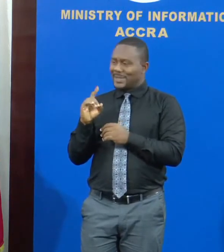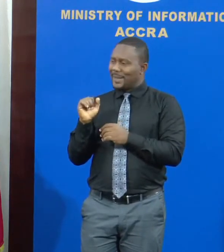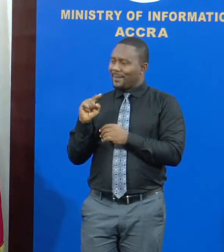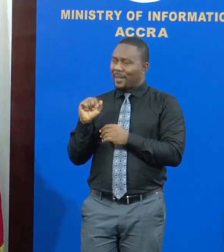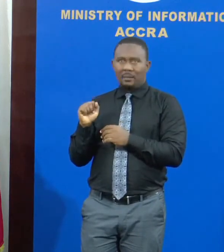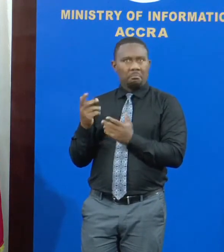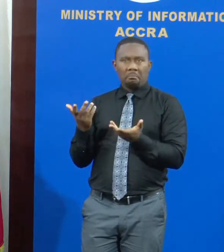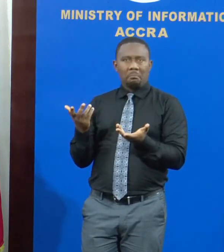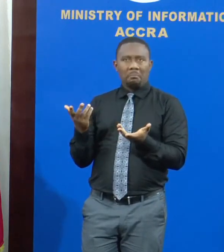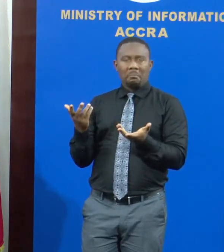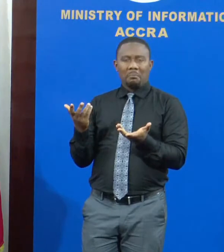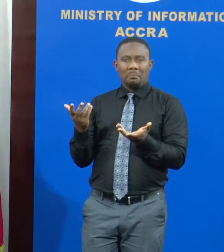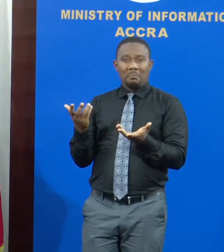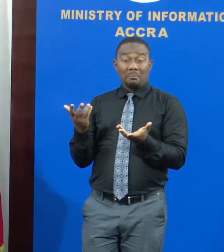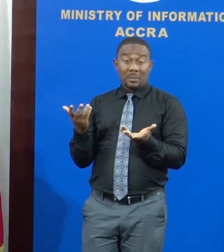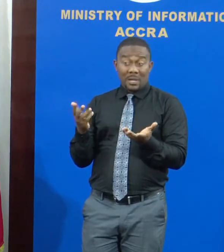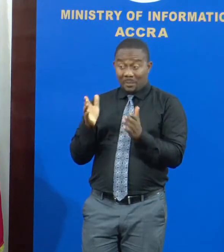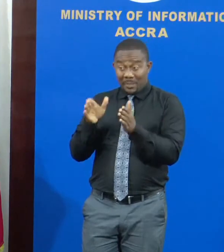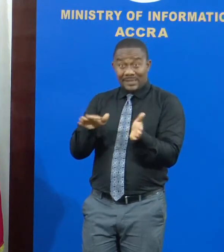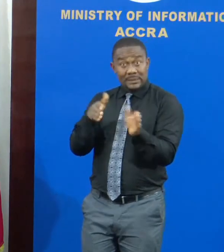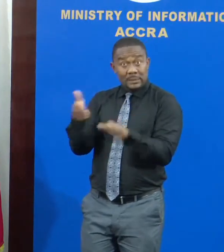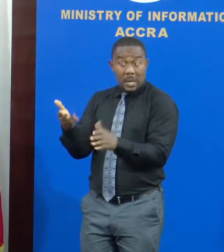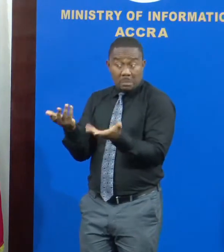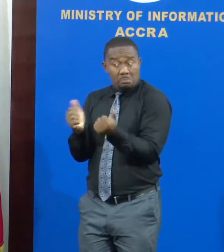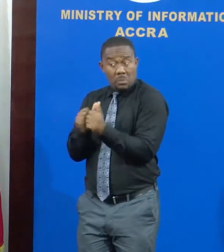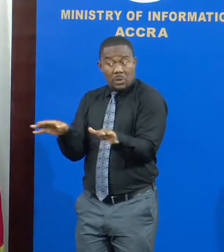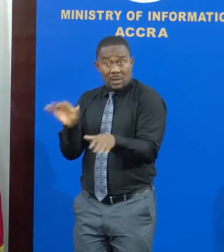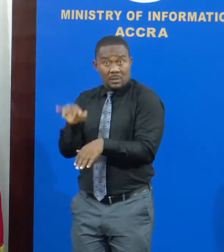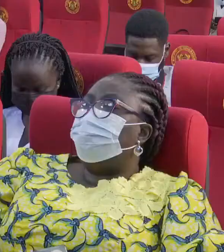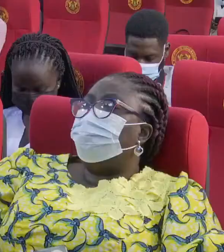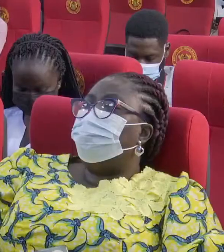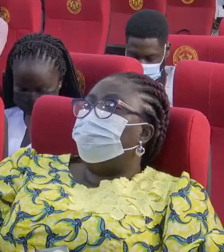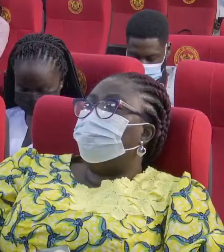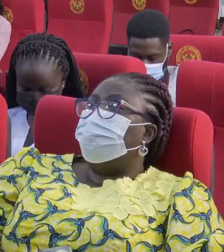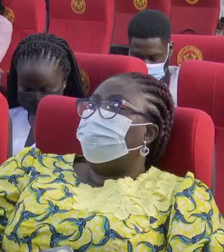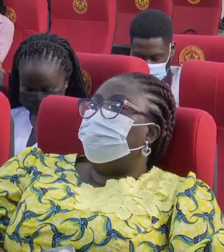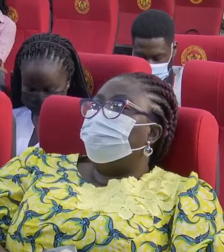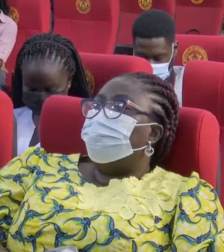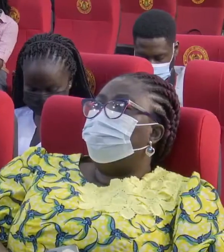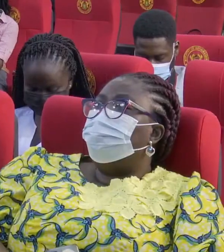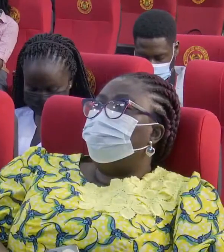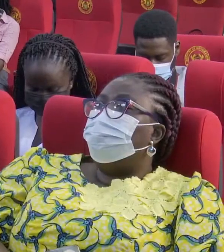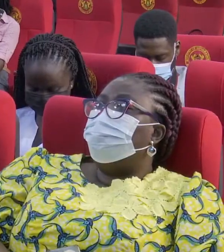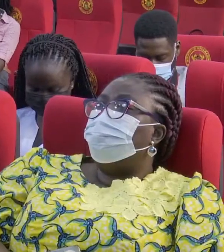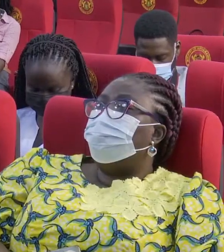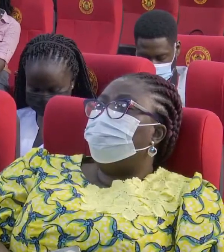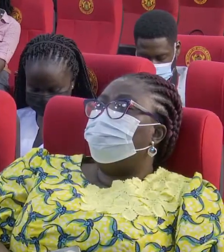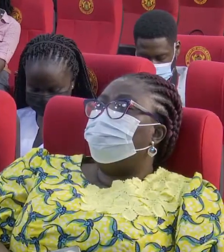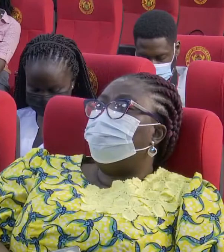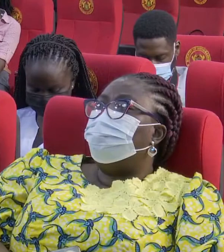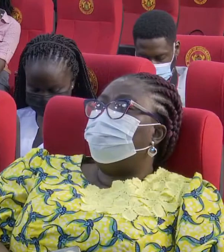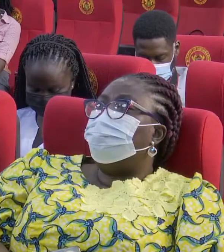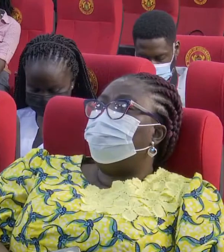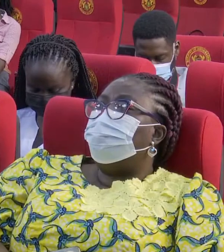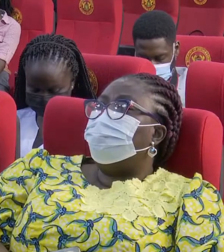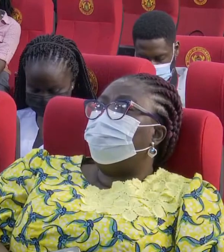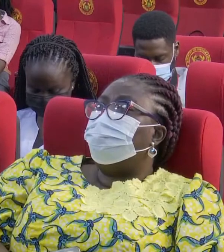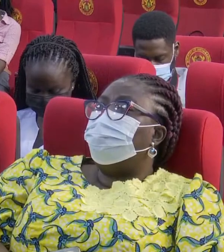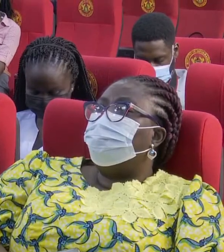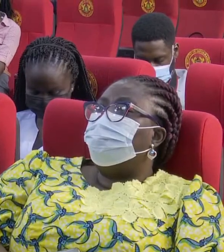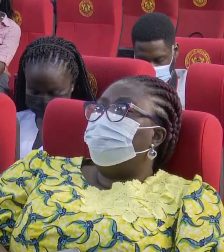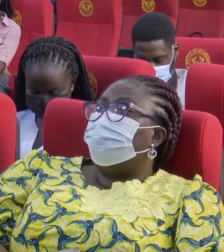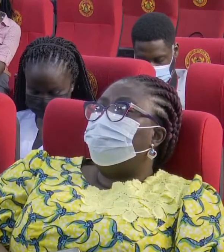Now, if NIA finishes going through the registration of all the citizenry, as the executive secretary